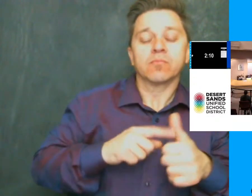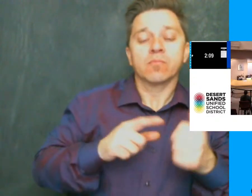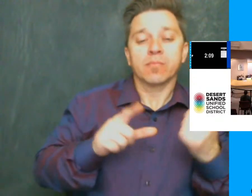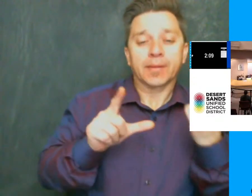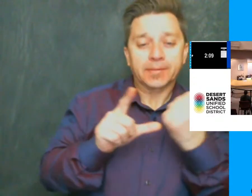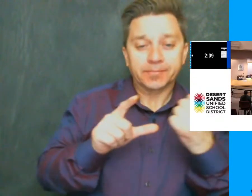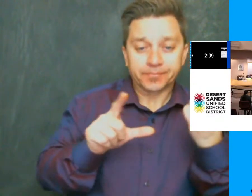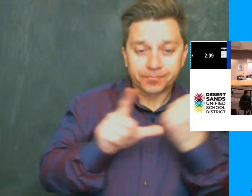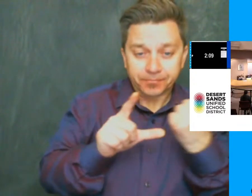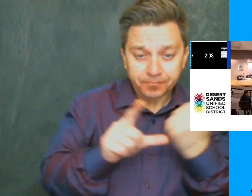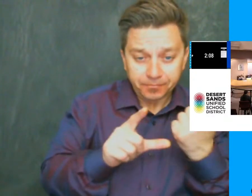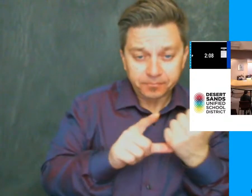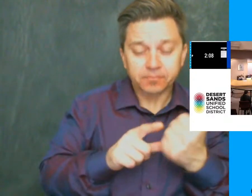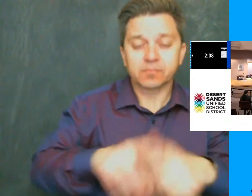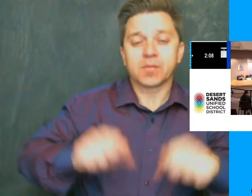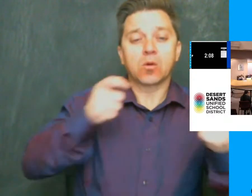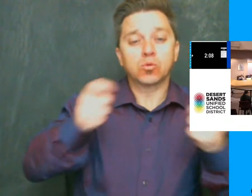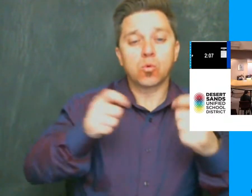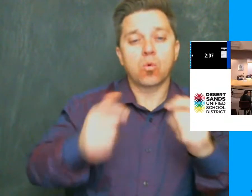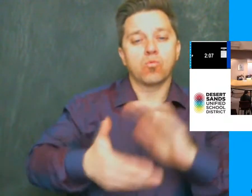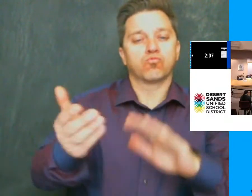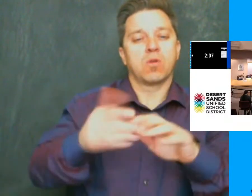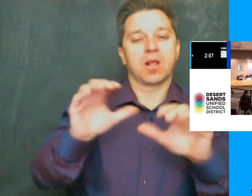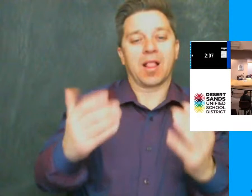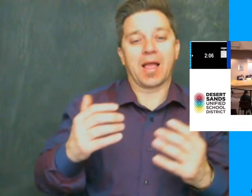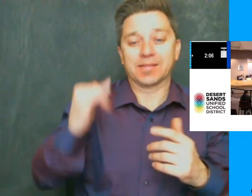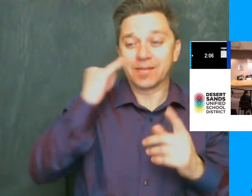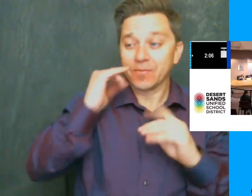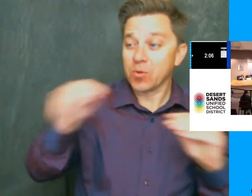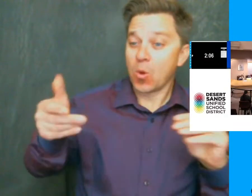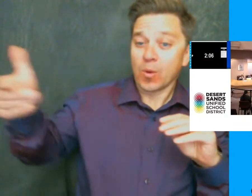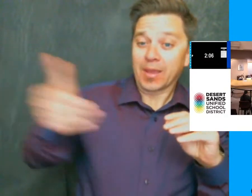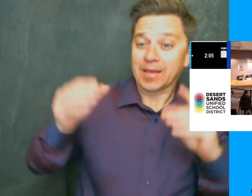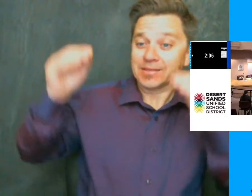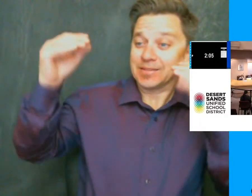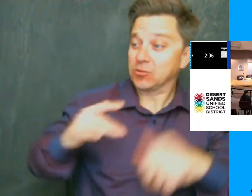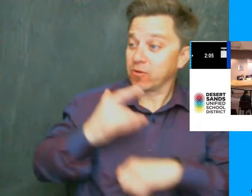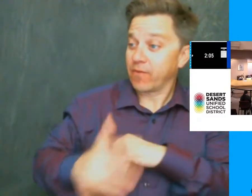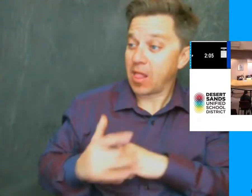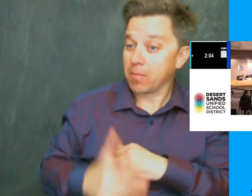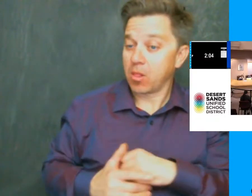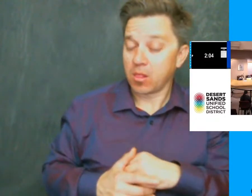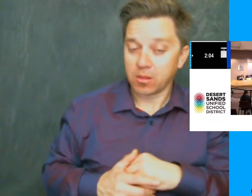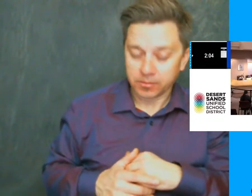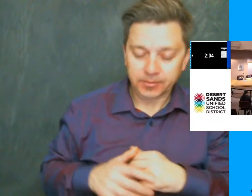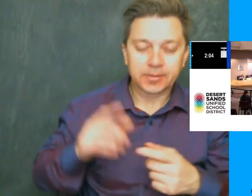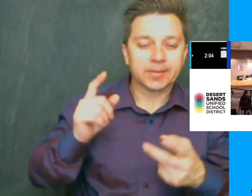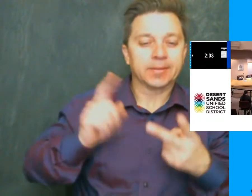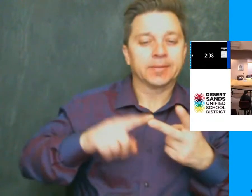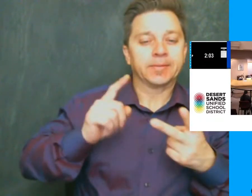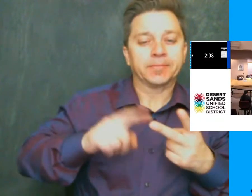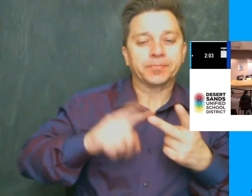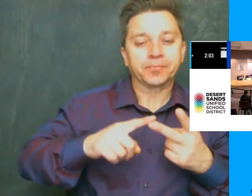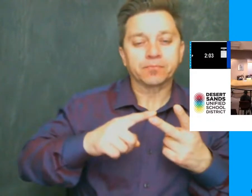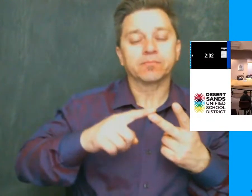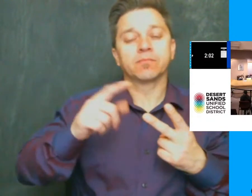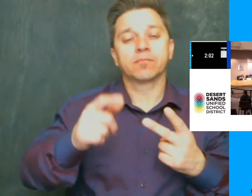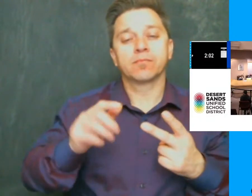paraeducators take control and run the classroom when no guest teacher is available. Two,